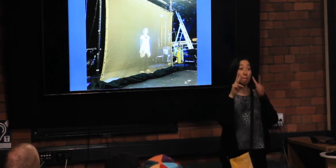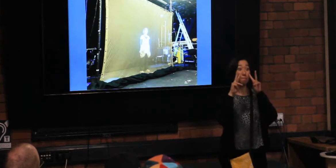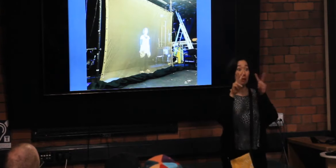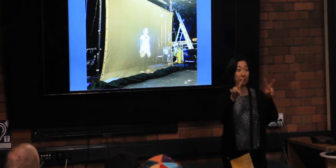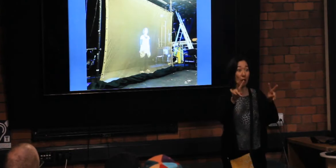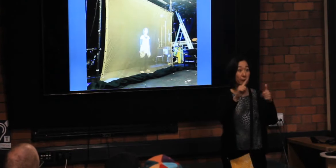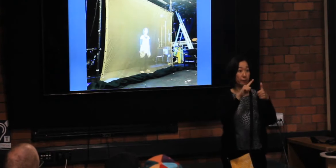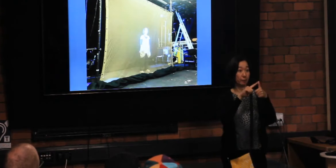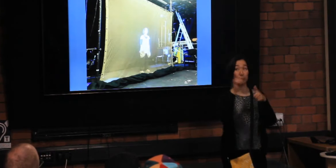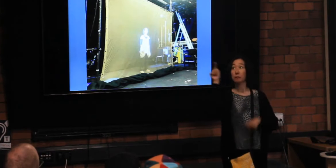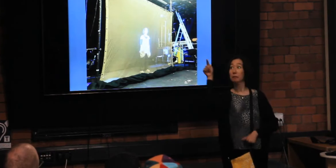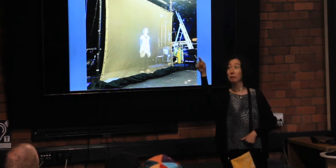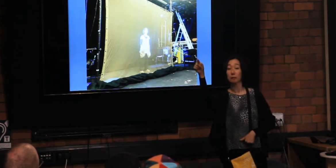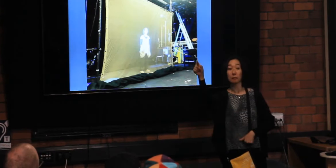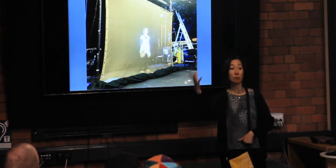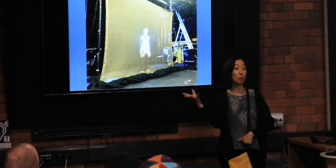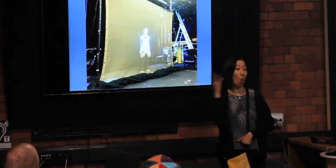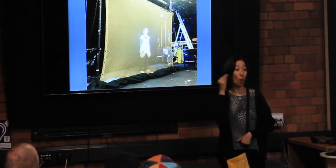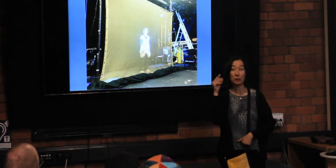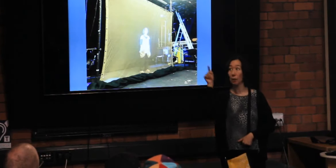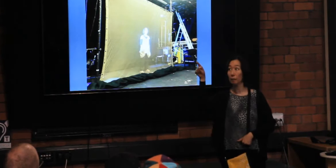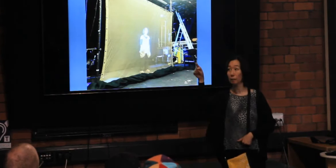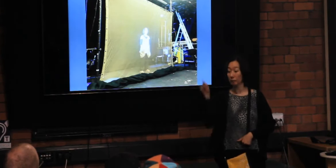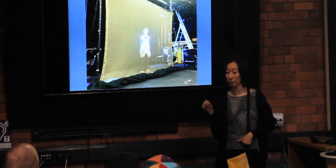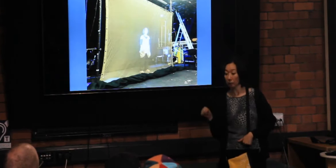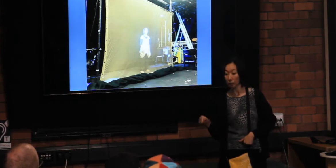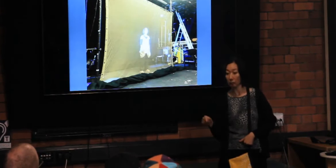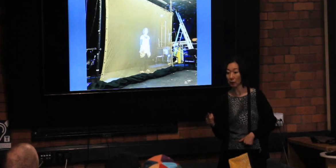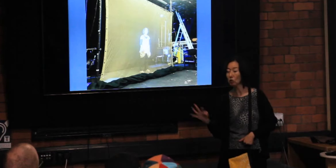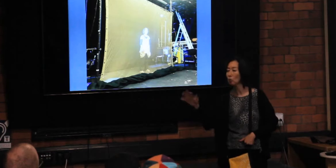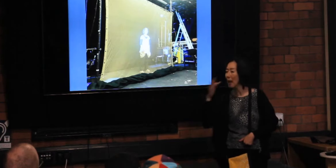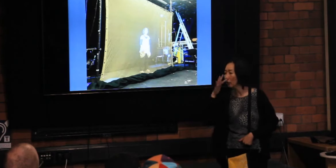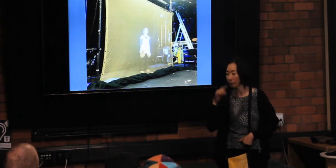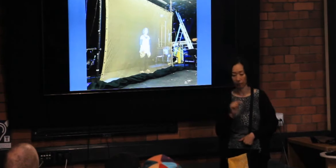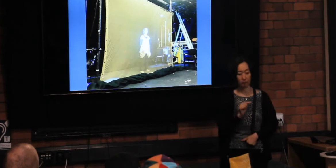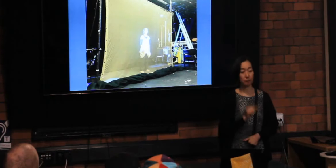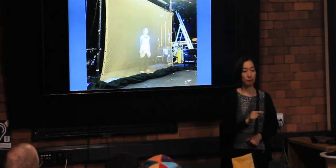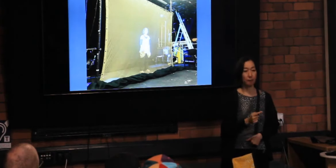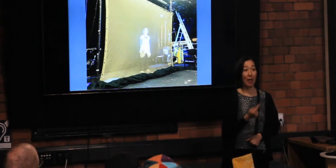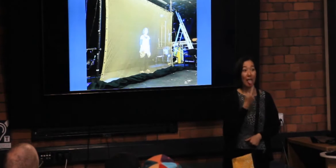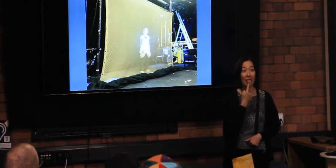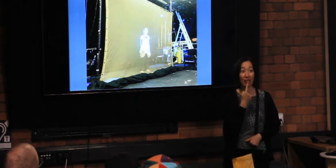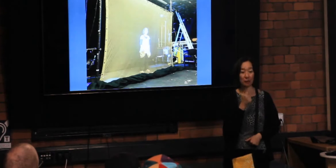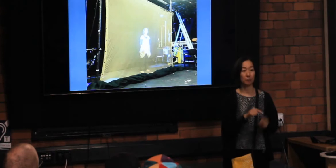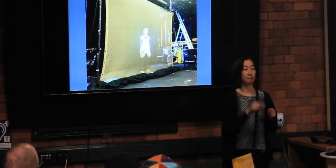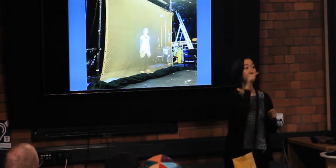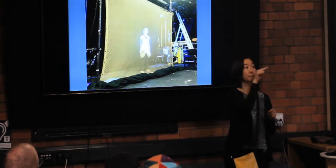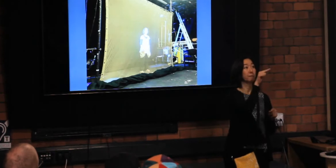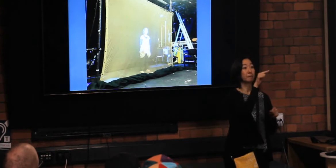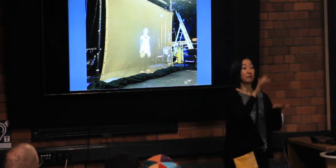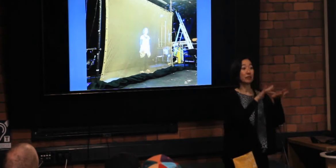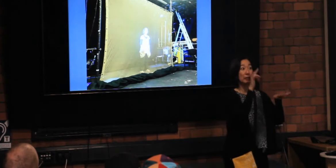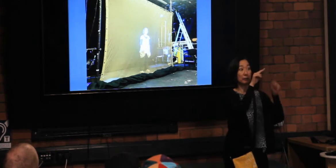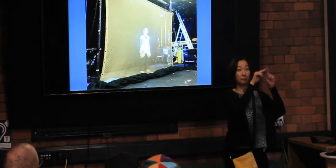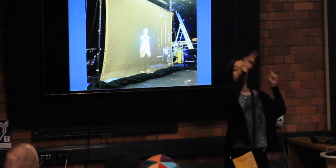if you think about the 5 senses that human beings have, we have the sense of hearing, we have sight,